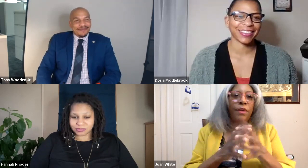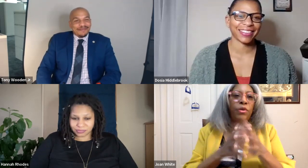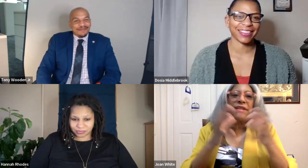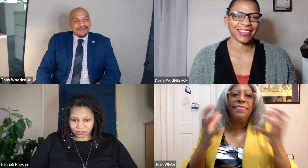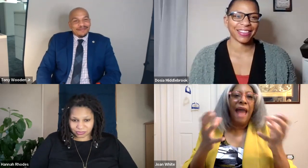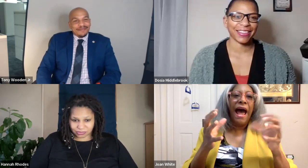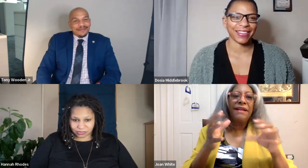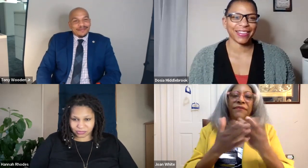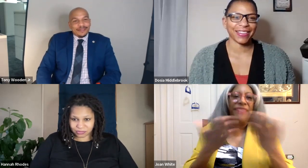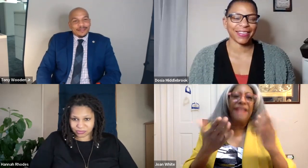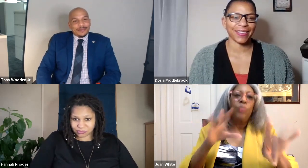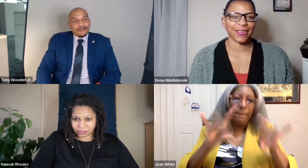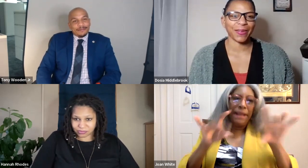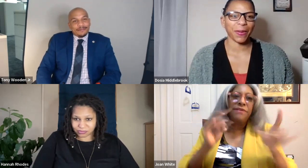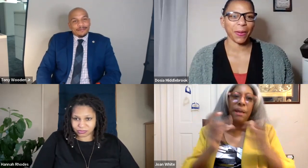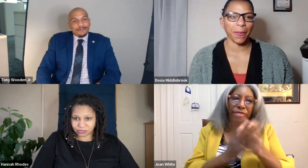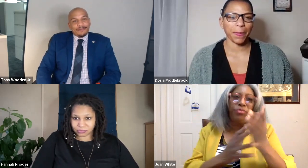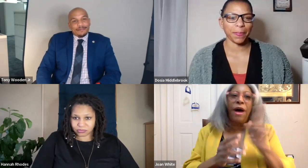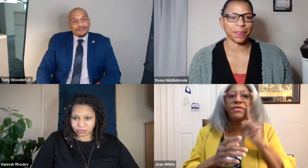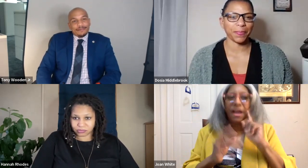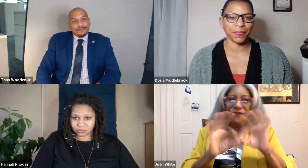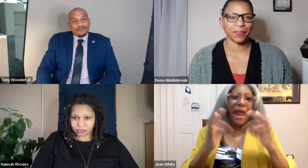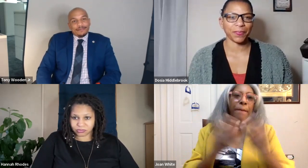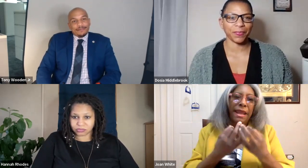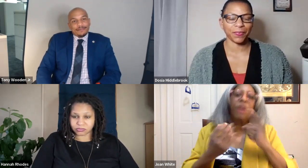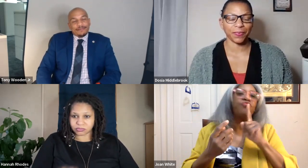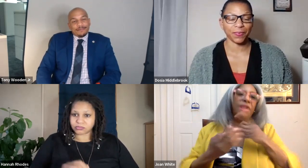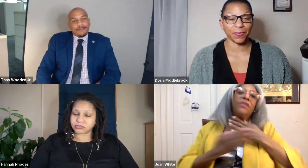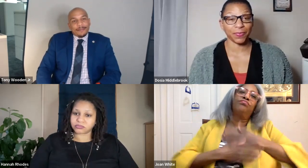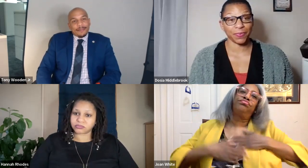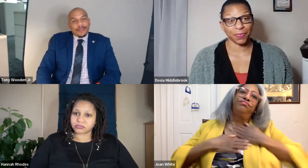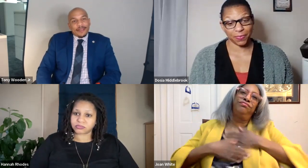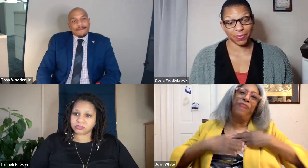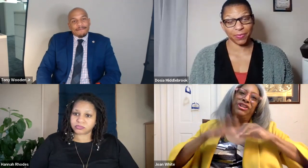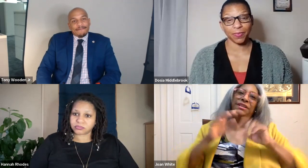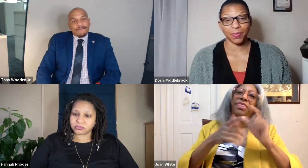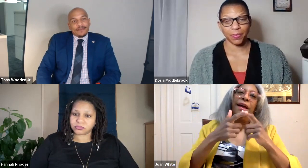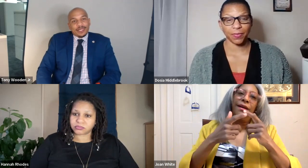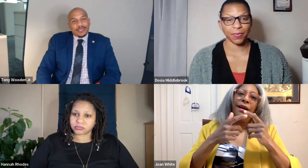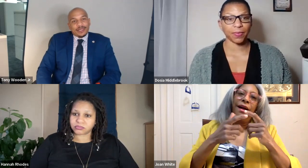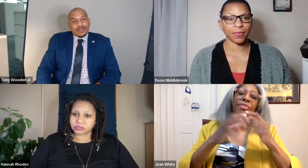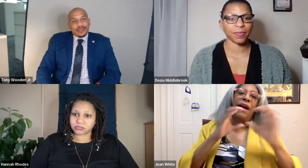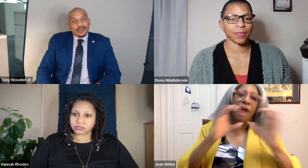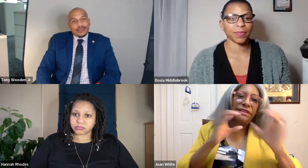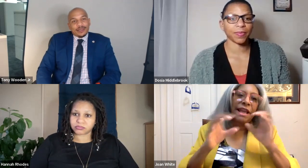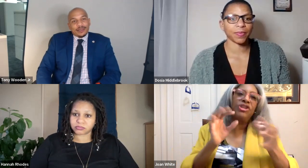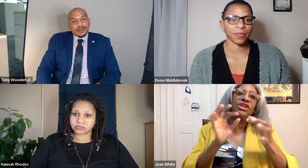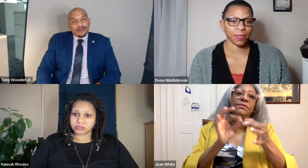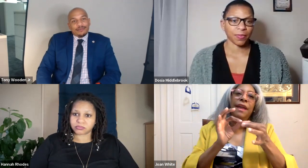trouble. And Joan is saying, we picked up a lot about life through our family. And that's something